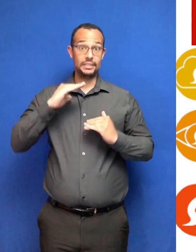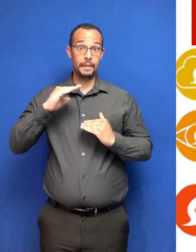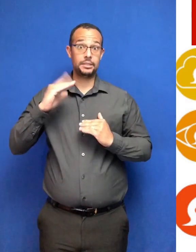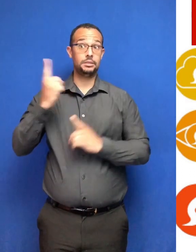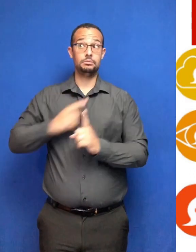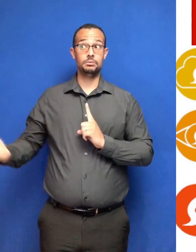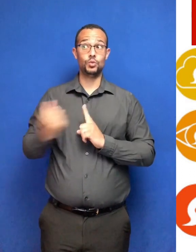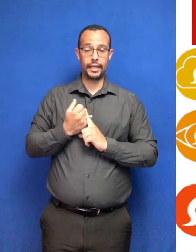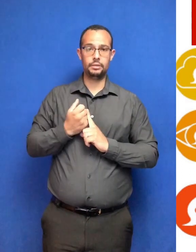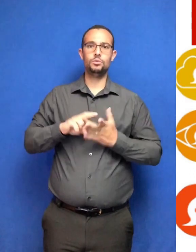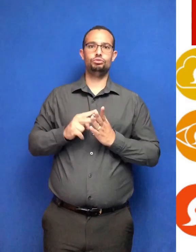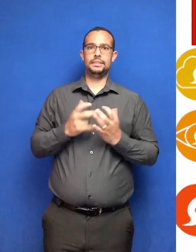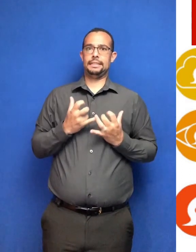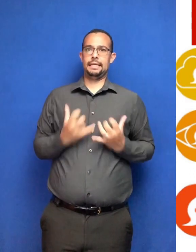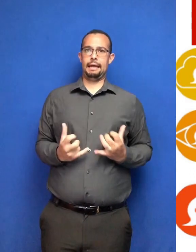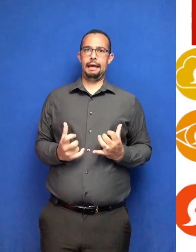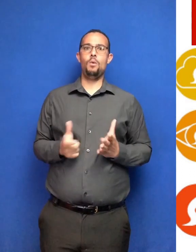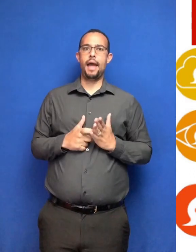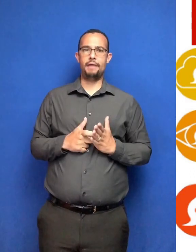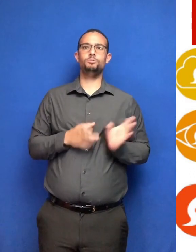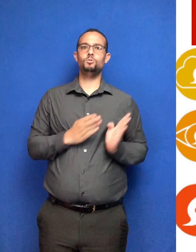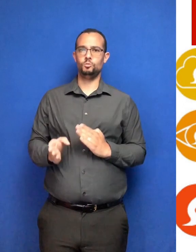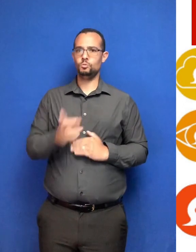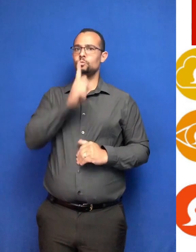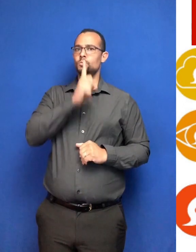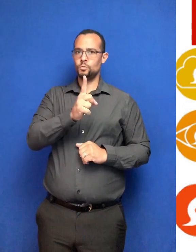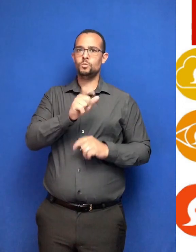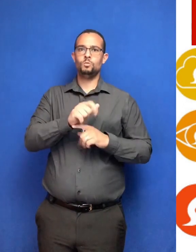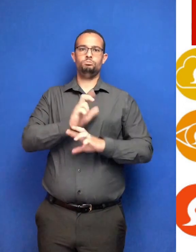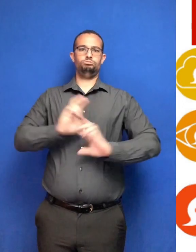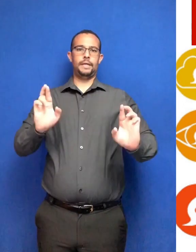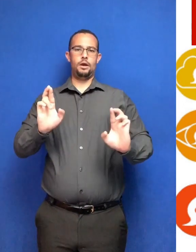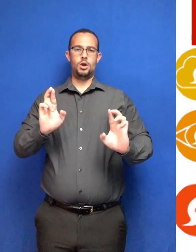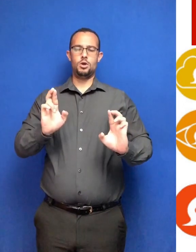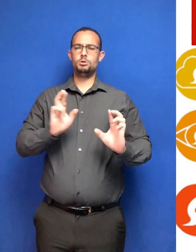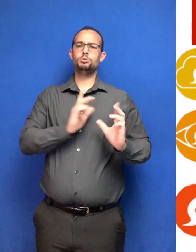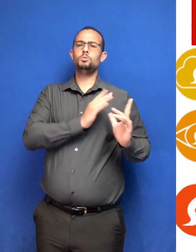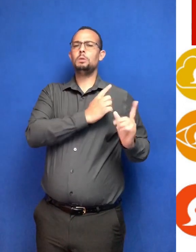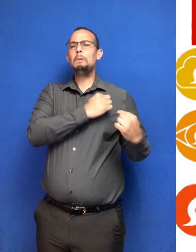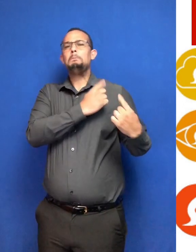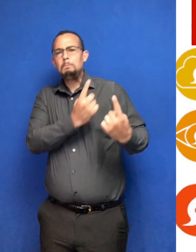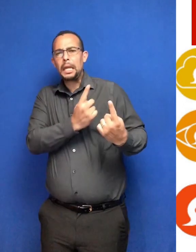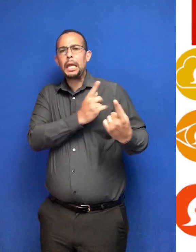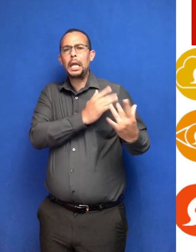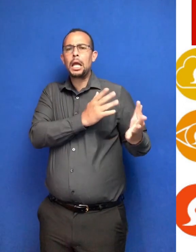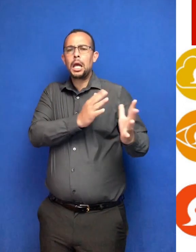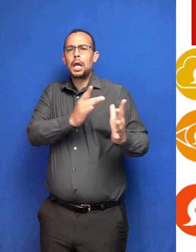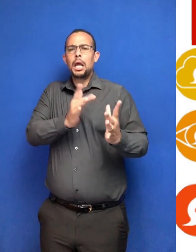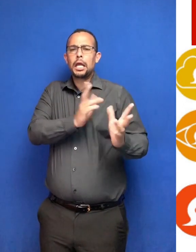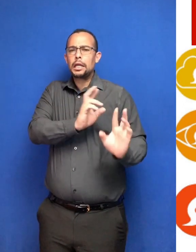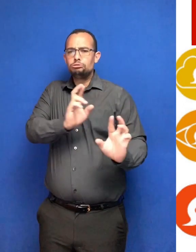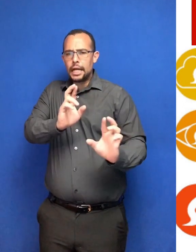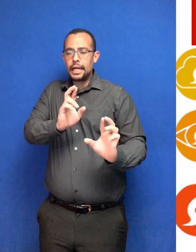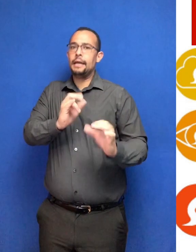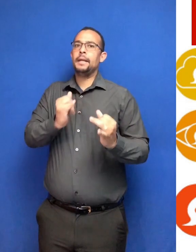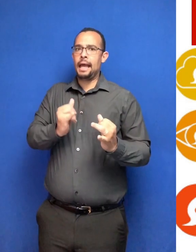you get everything set up and that you really are going to be prepared. So go ahead and finish up all of your